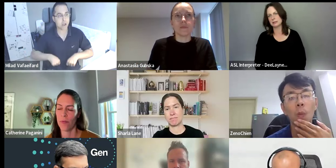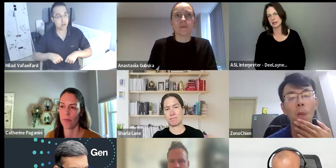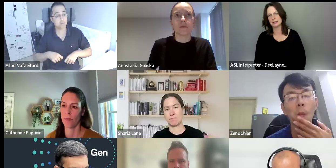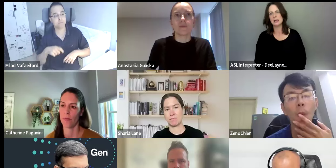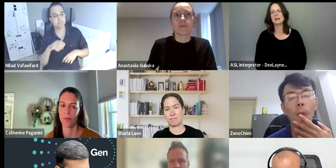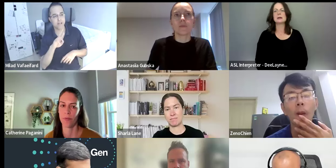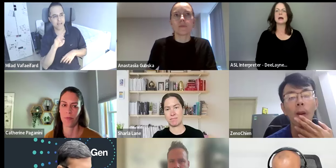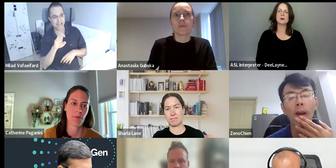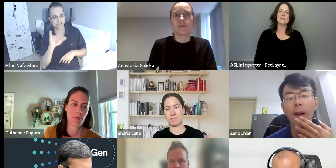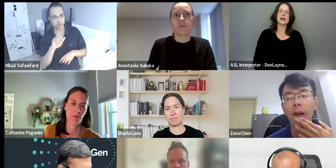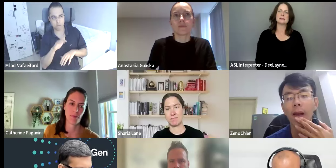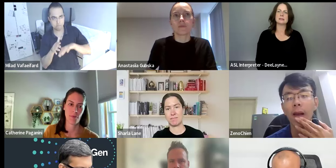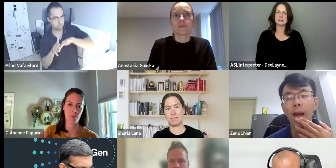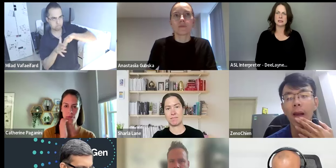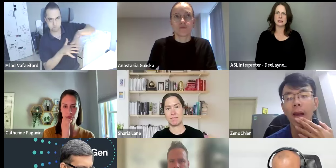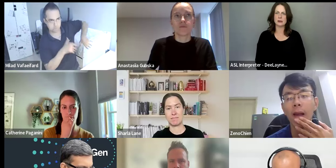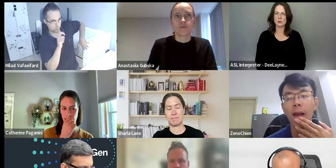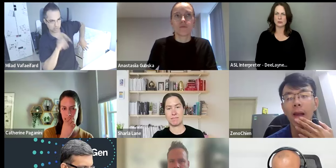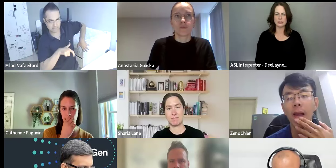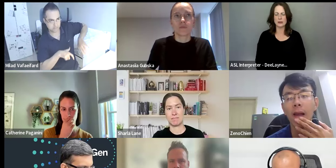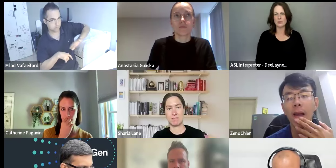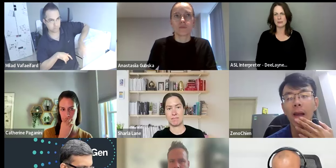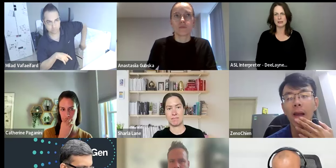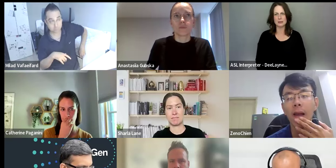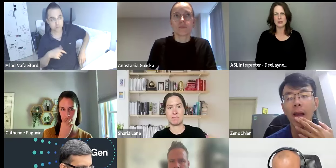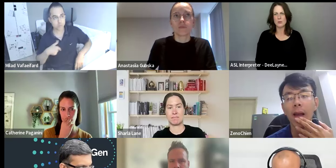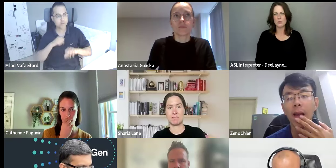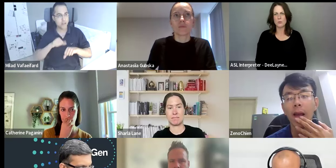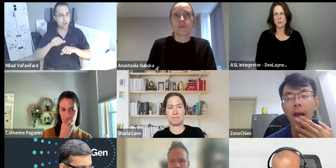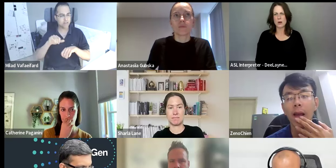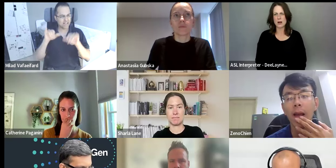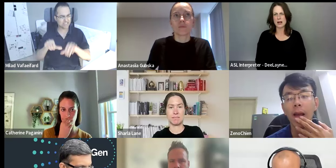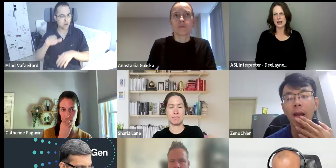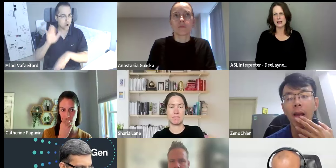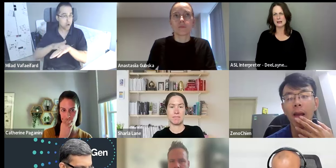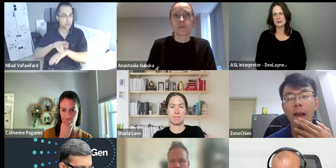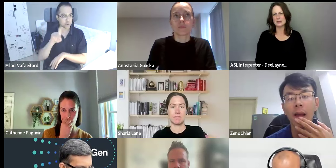social media sites. So I don't know if Anastasia or, you know, I mean,